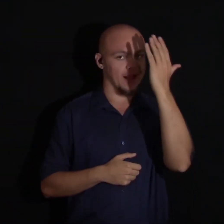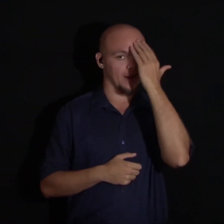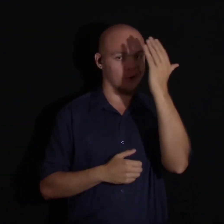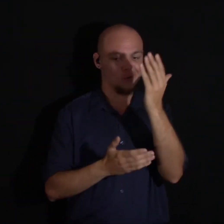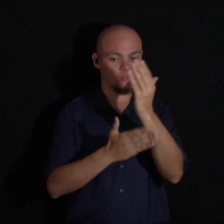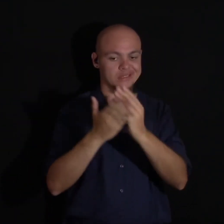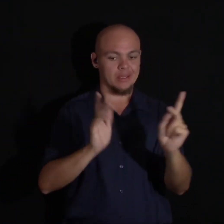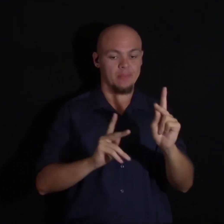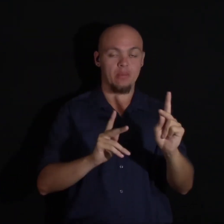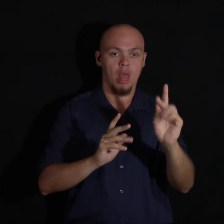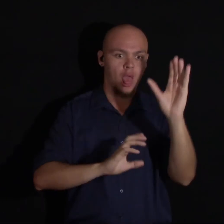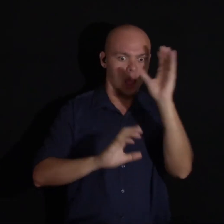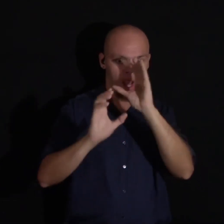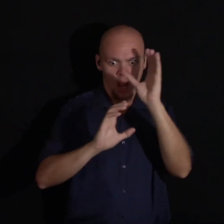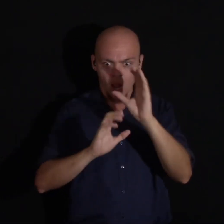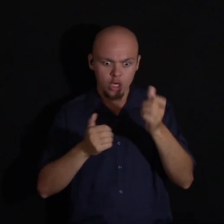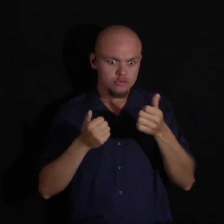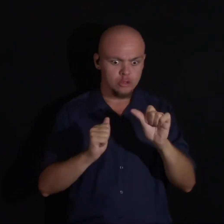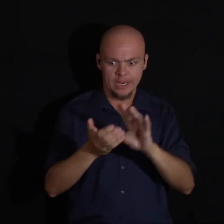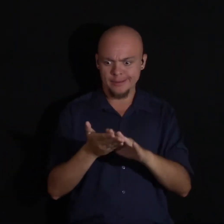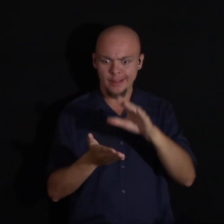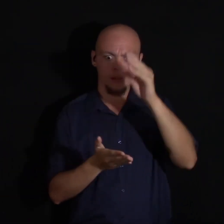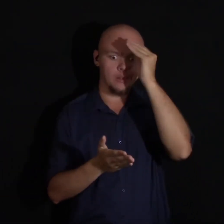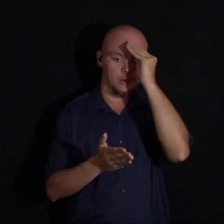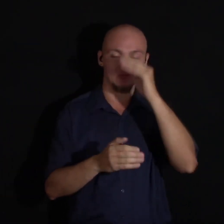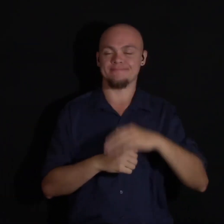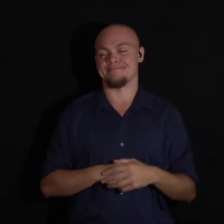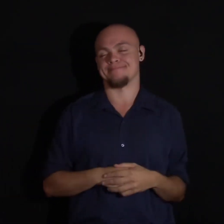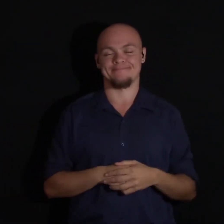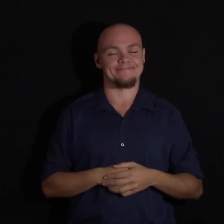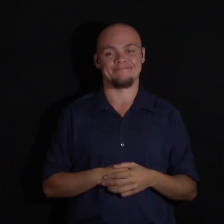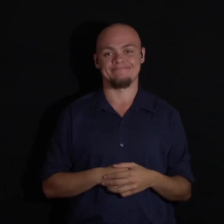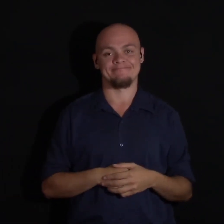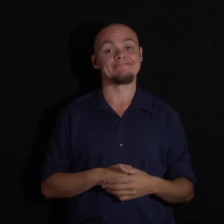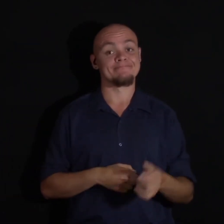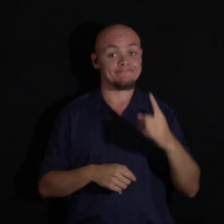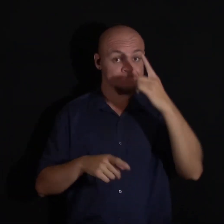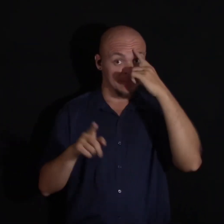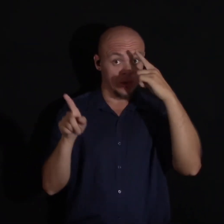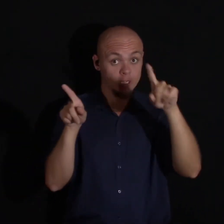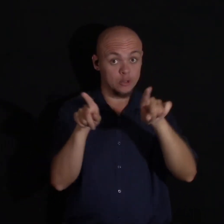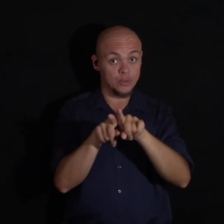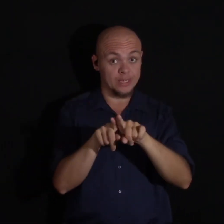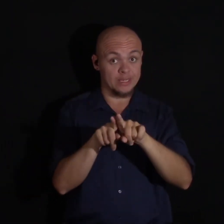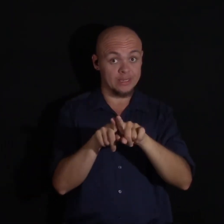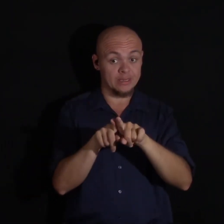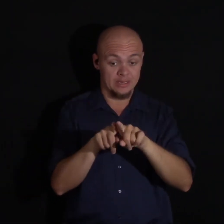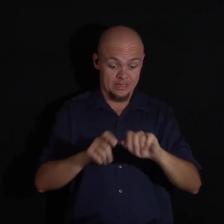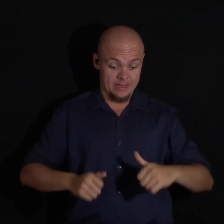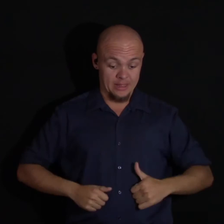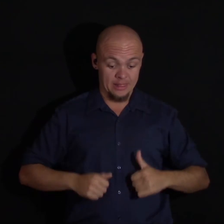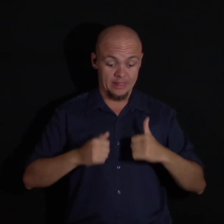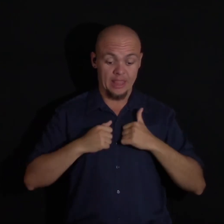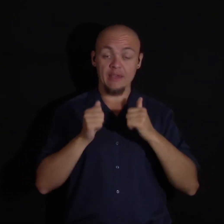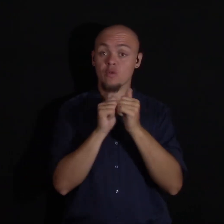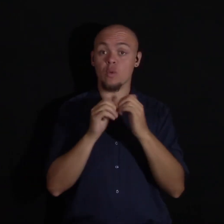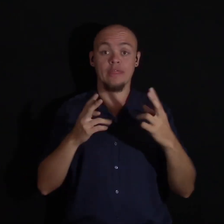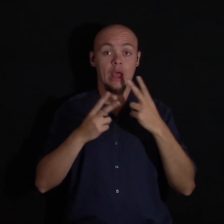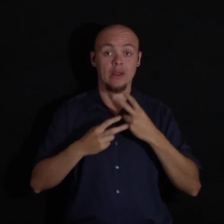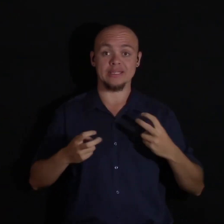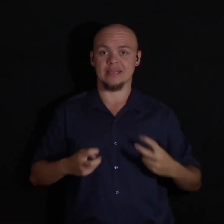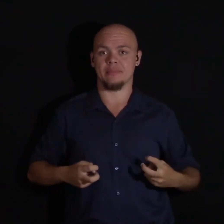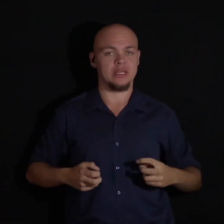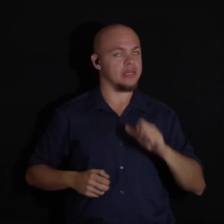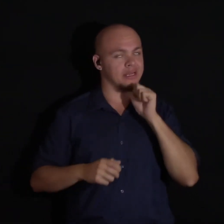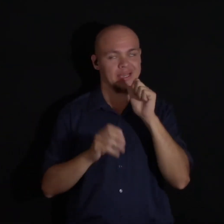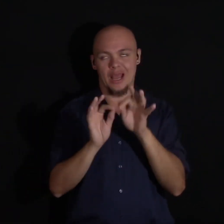their entire lives trying to learn their life purpose. And look, we can all agree that the unexamined life is not worth living.